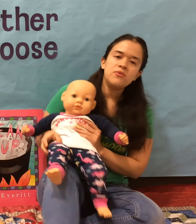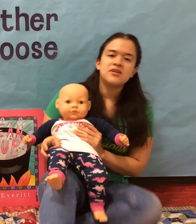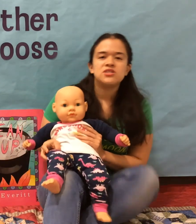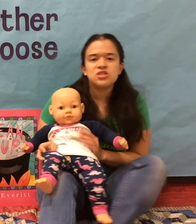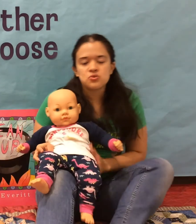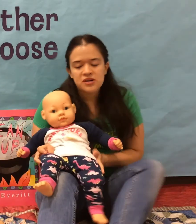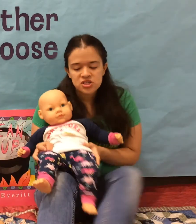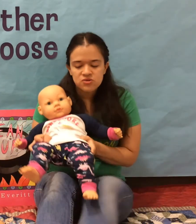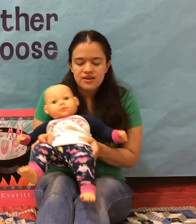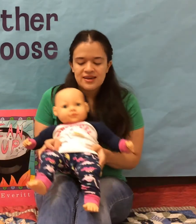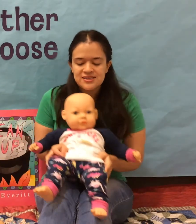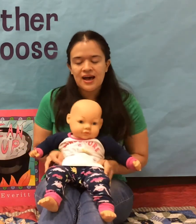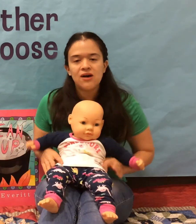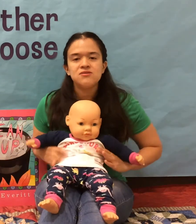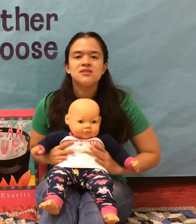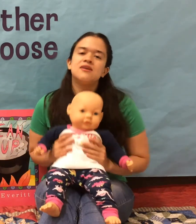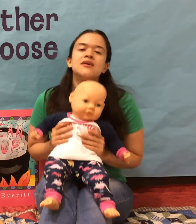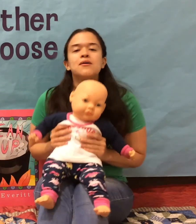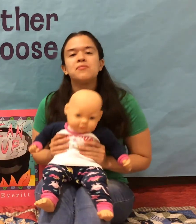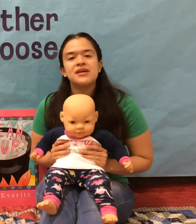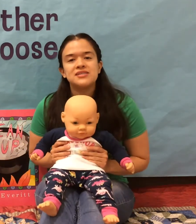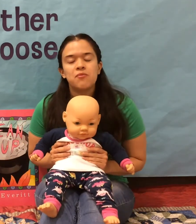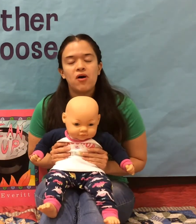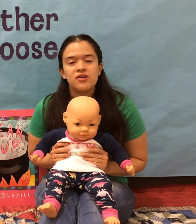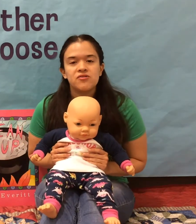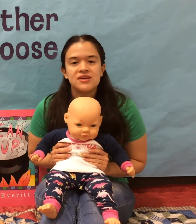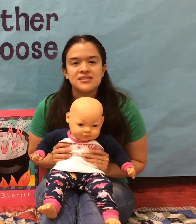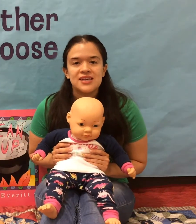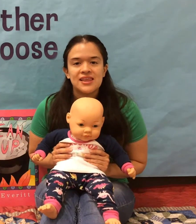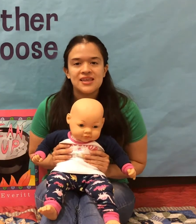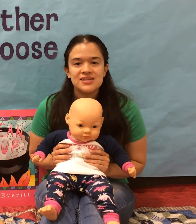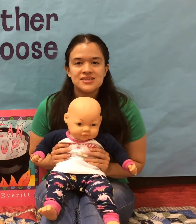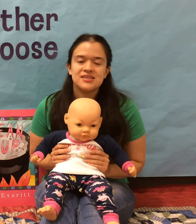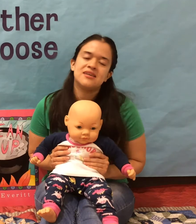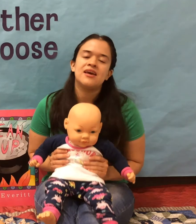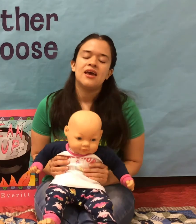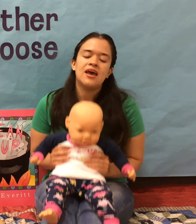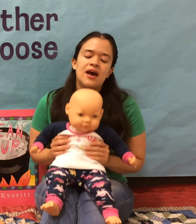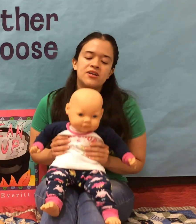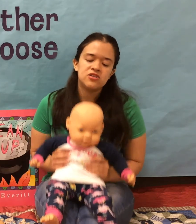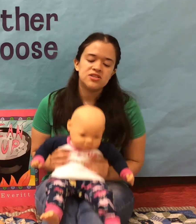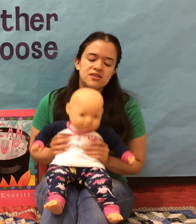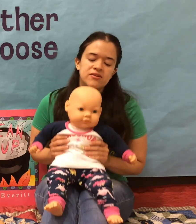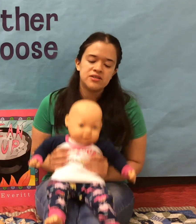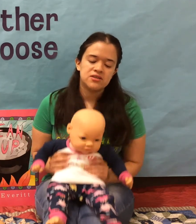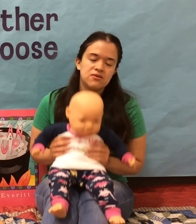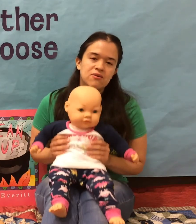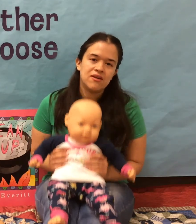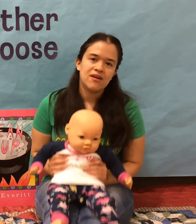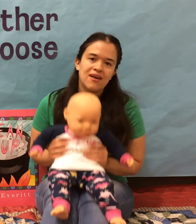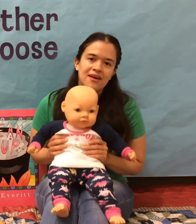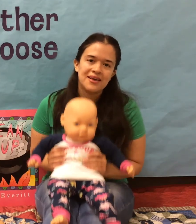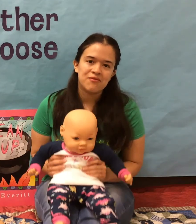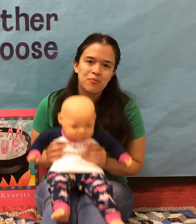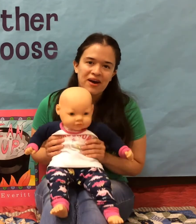can stretch your legs out, place them on your knees like this, and you're just going to give a